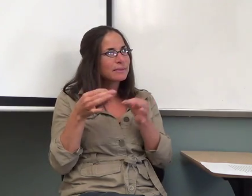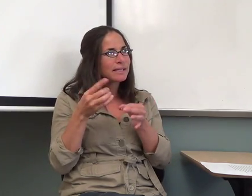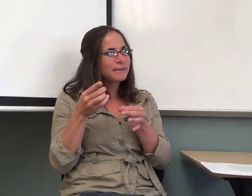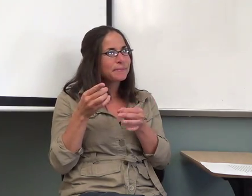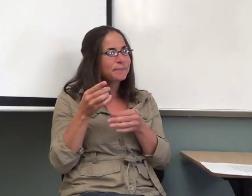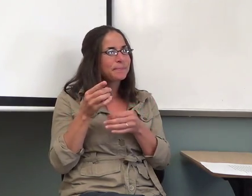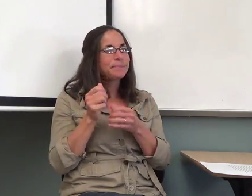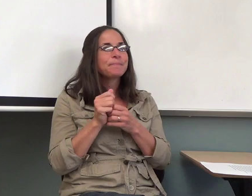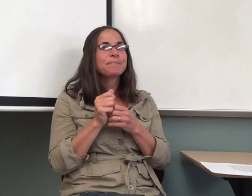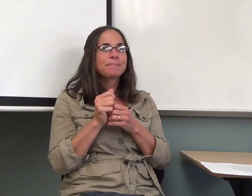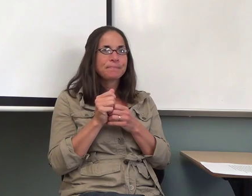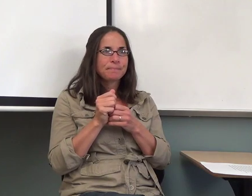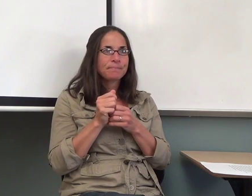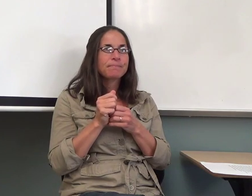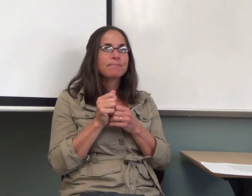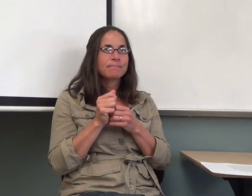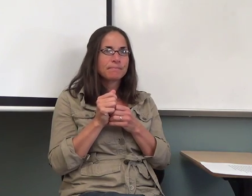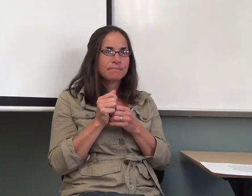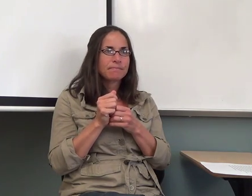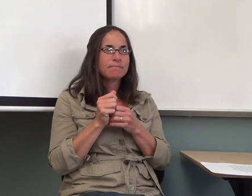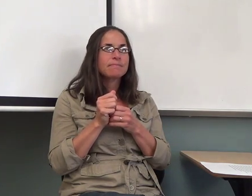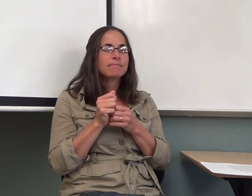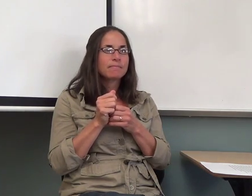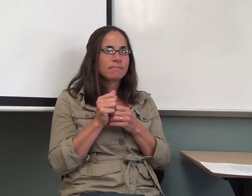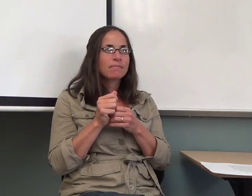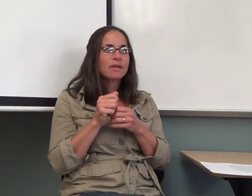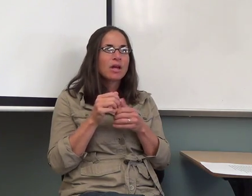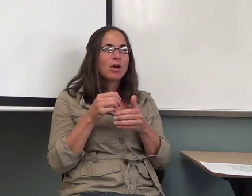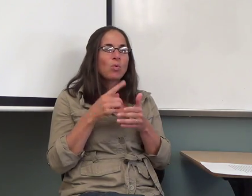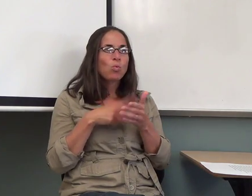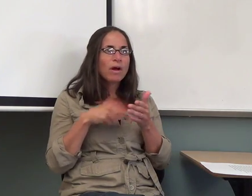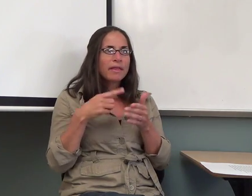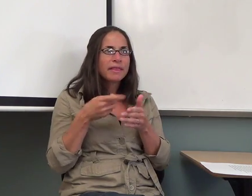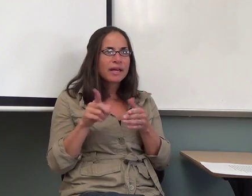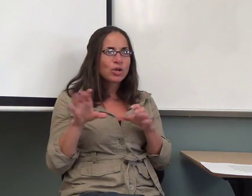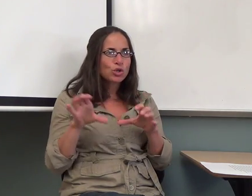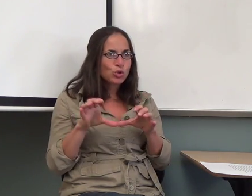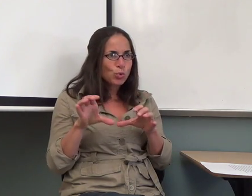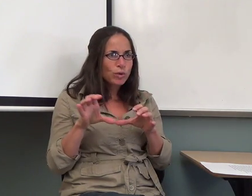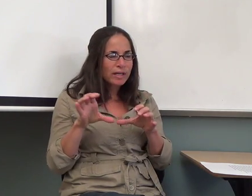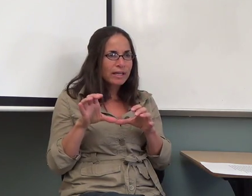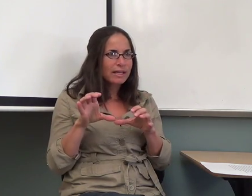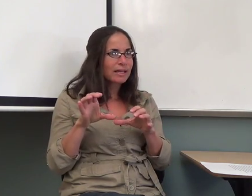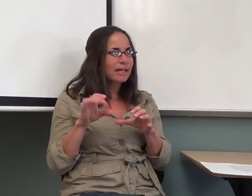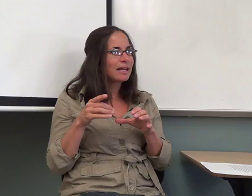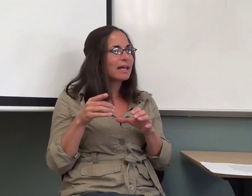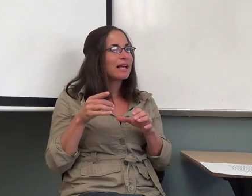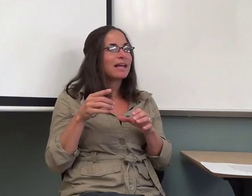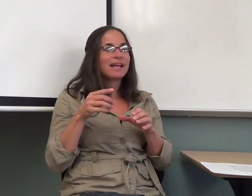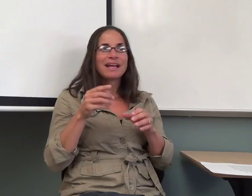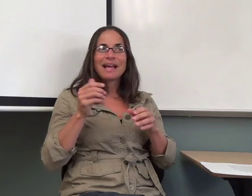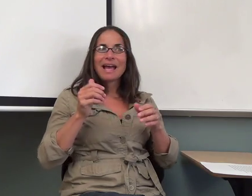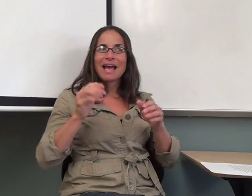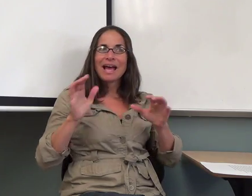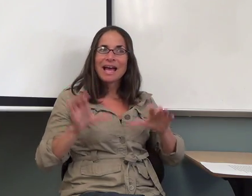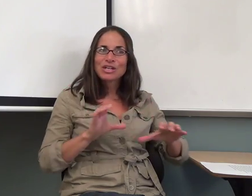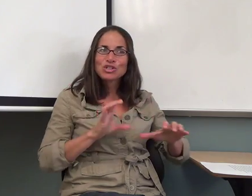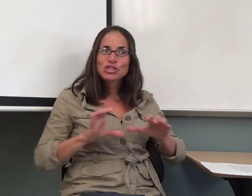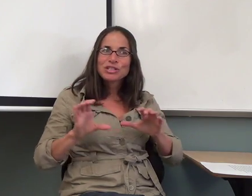Because that's what they are doing. It's what they're doing, that's true. So, but isn't that an action? Yeah. Expanding is